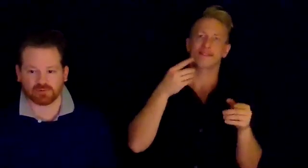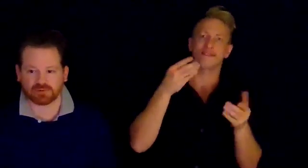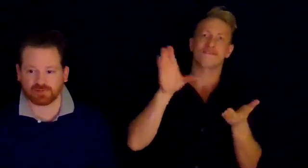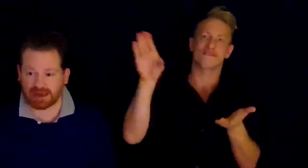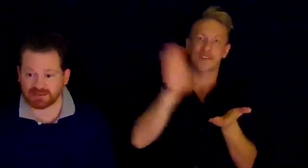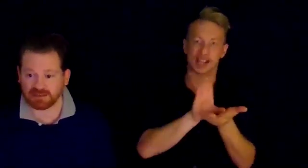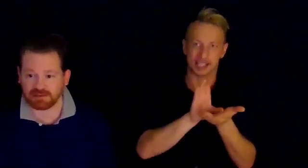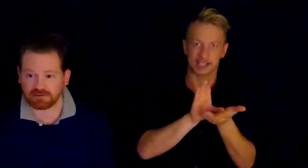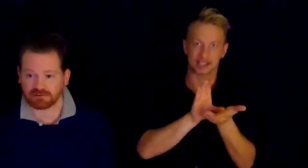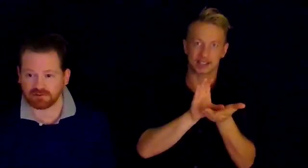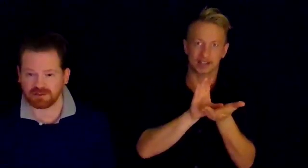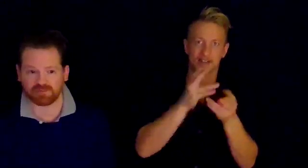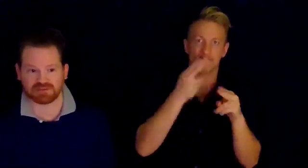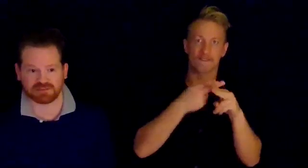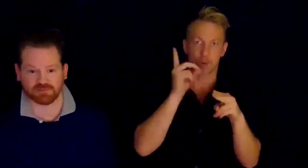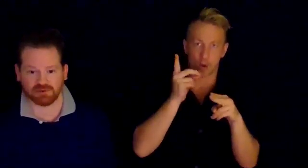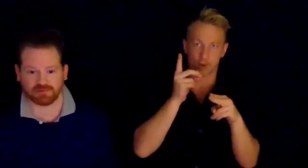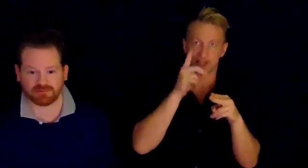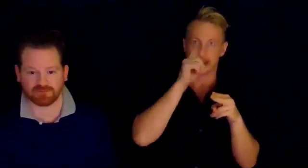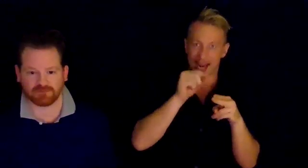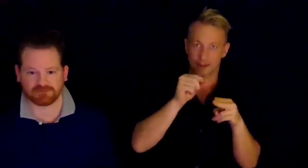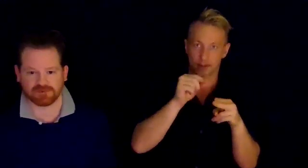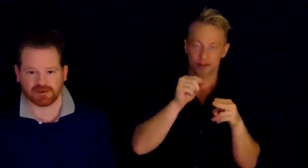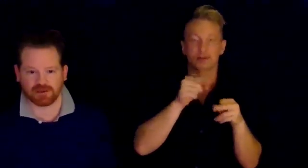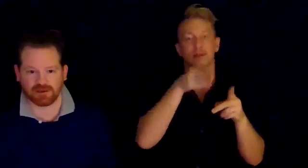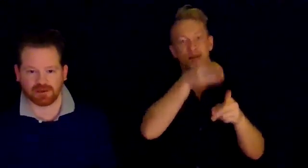to enable capacity in the participant.